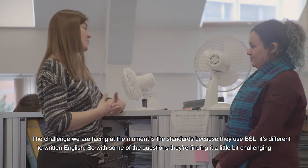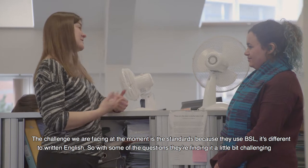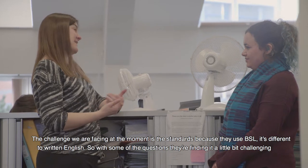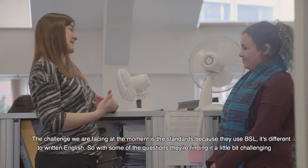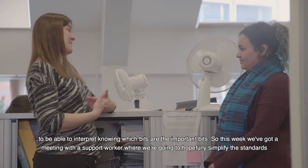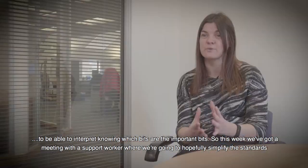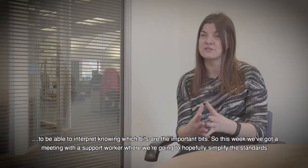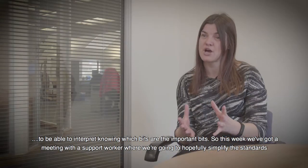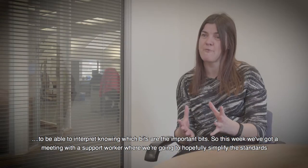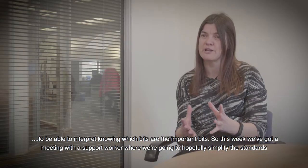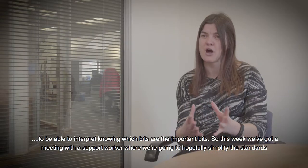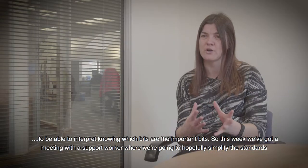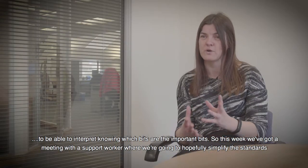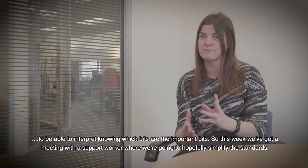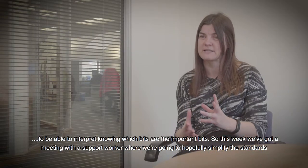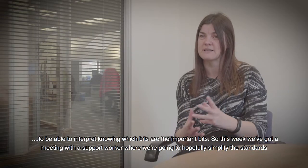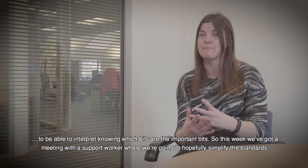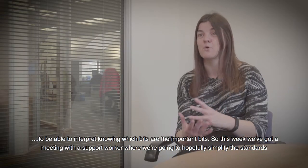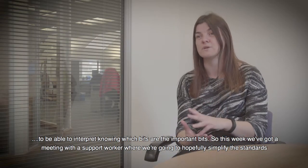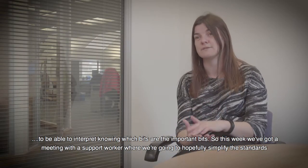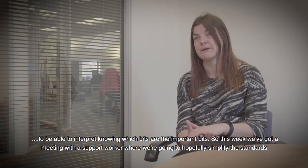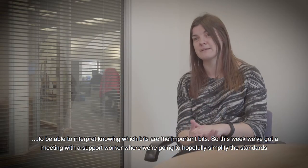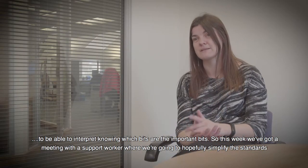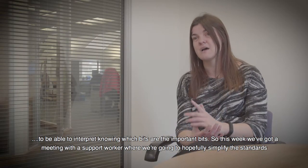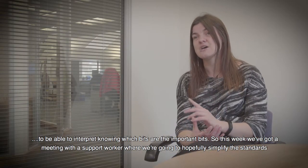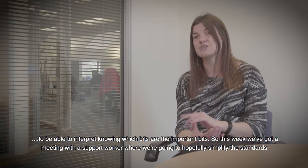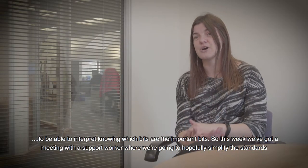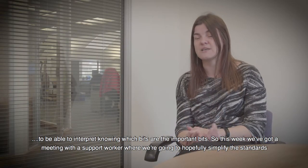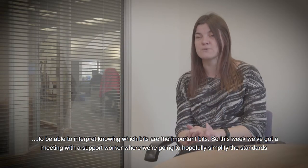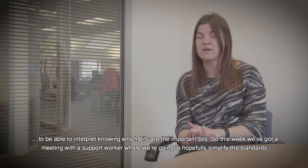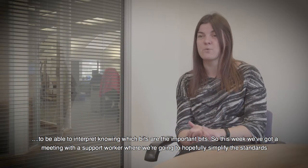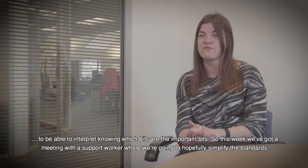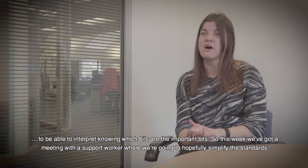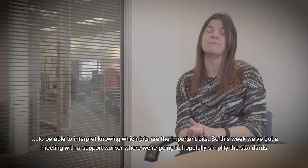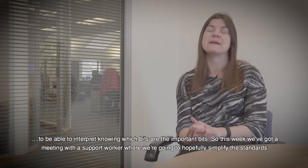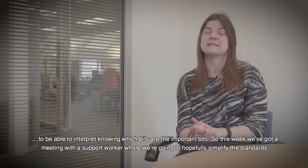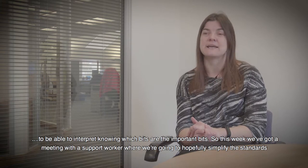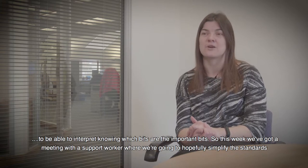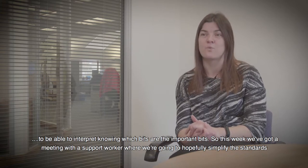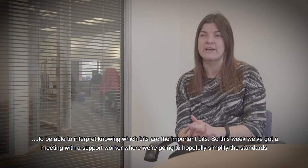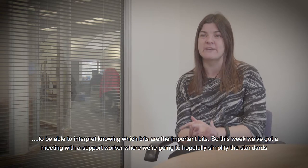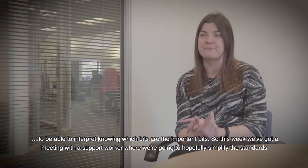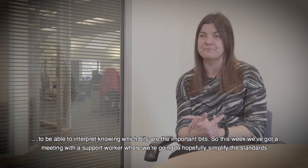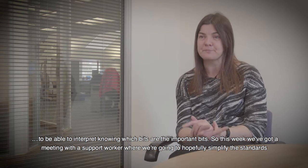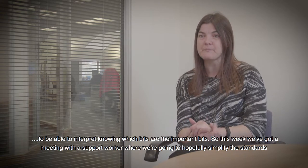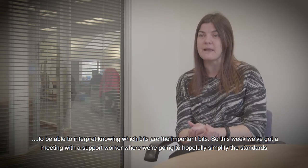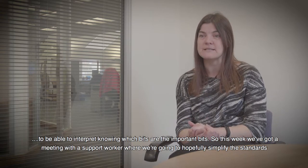to be able to interpret, knowing which bits are the important bits. So this week we've got a meeting with a